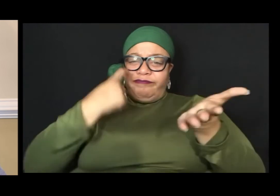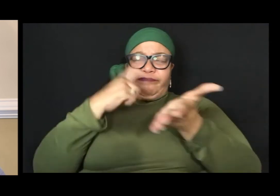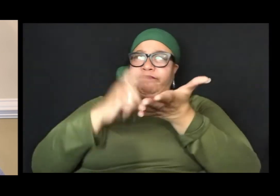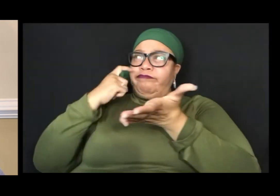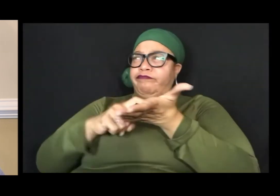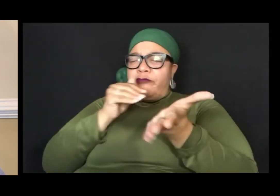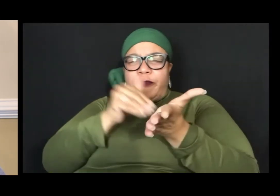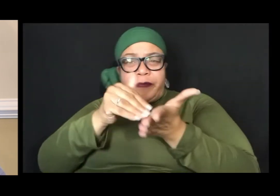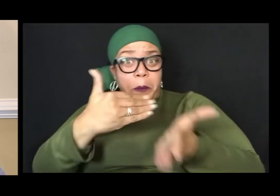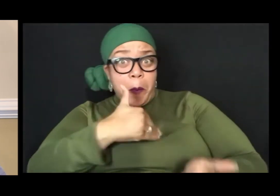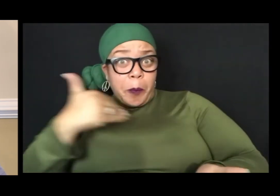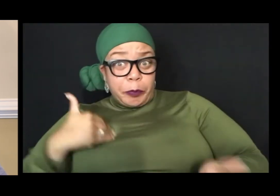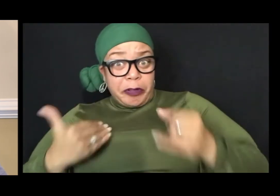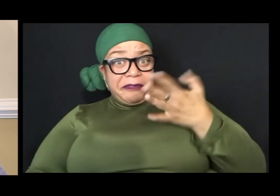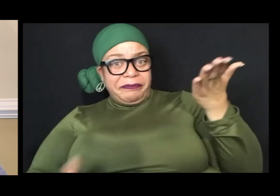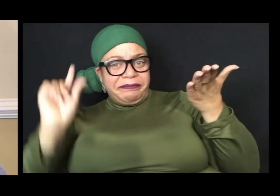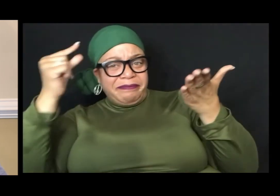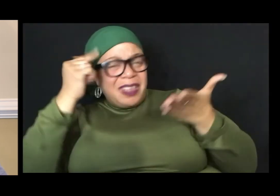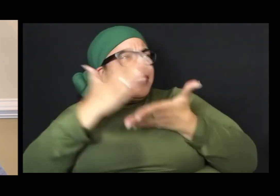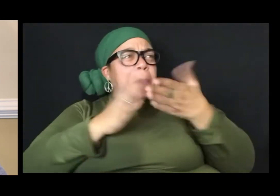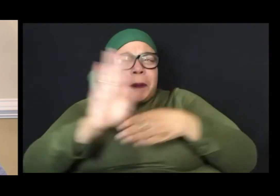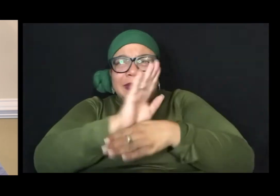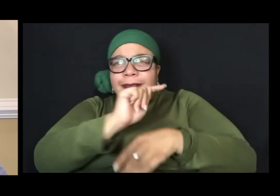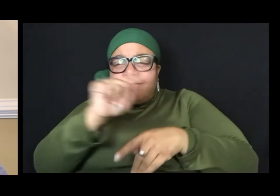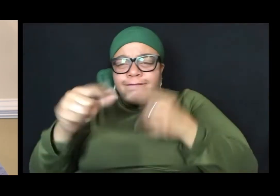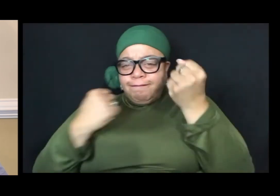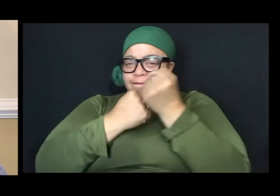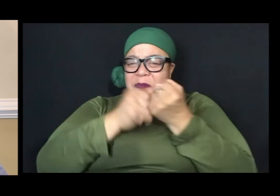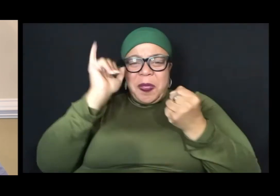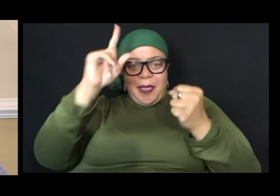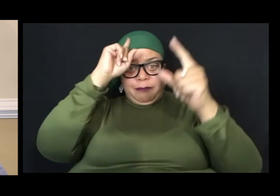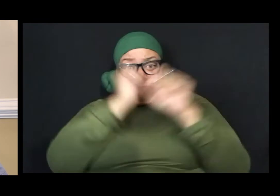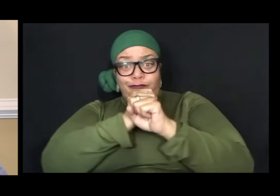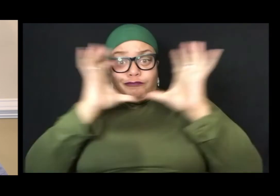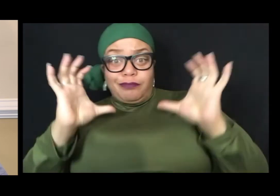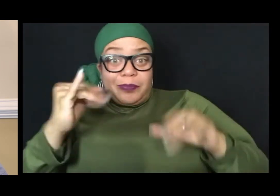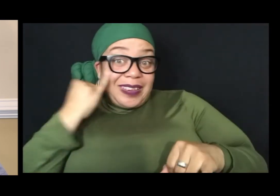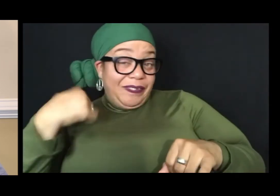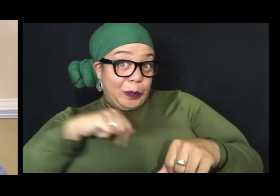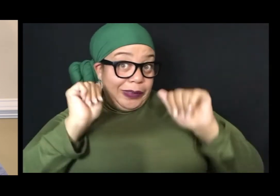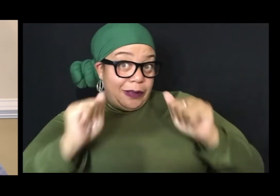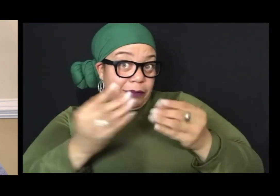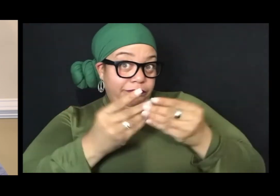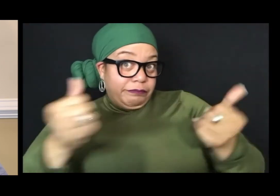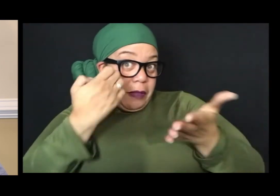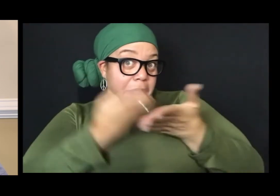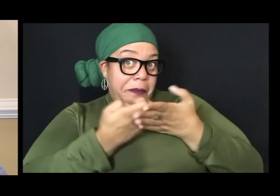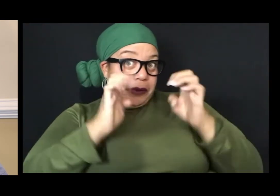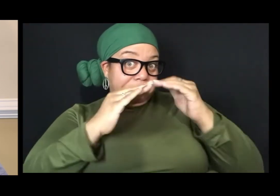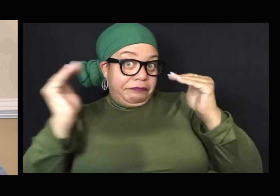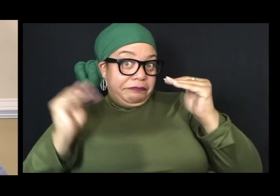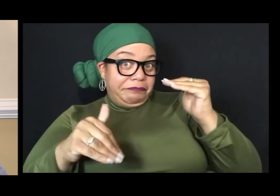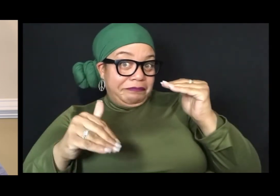noticed that often members of our government and some businesses support the idea that if we can solve economic inequities, then